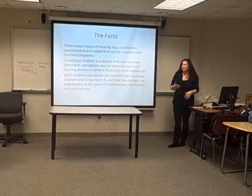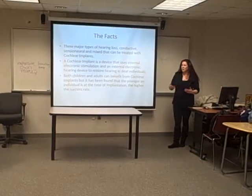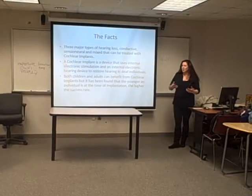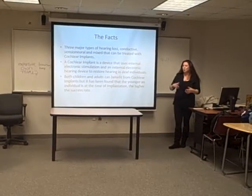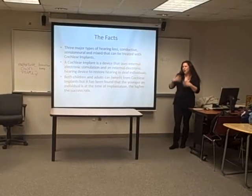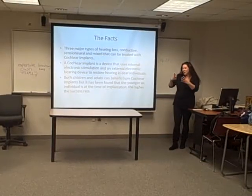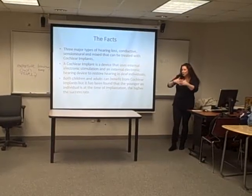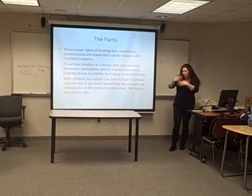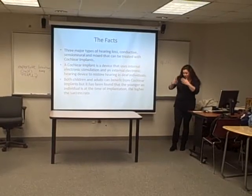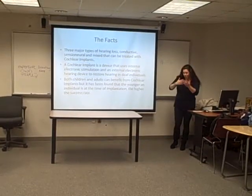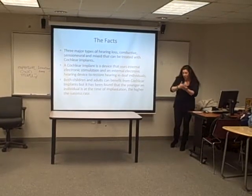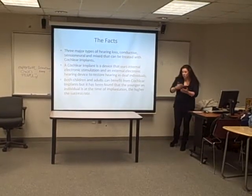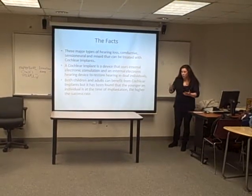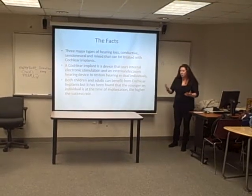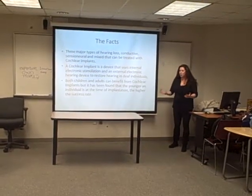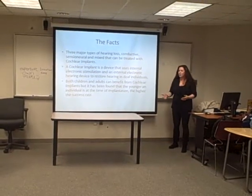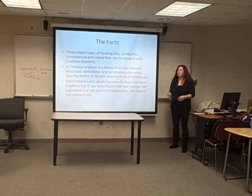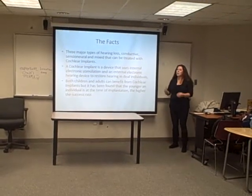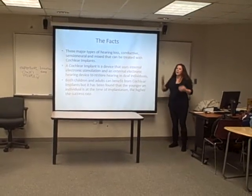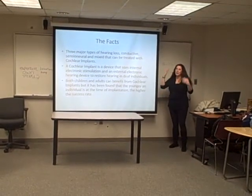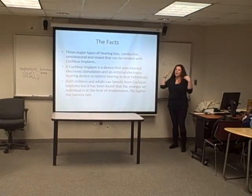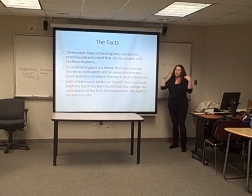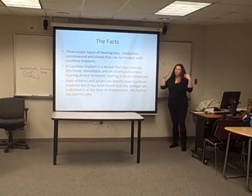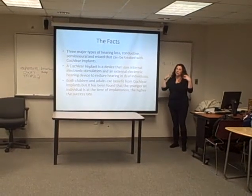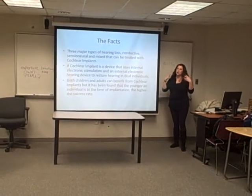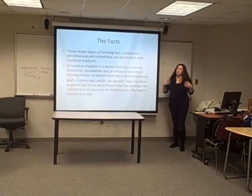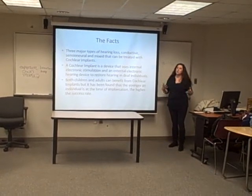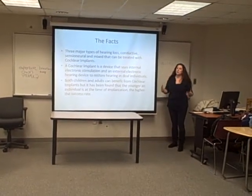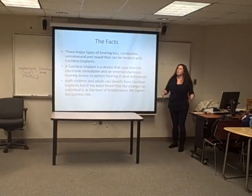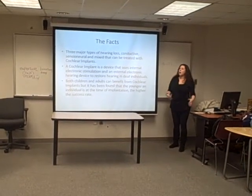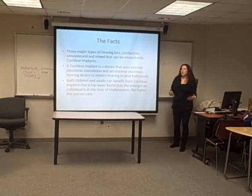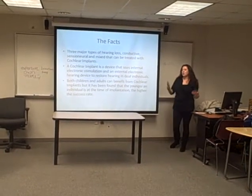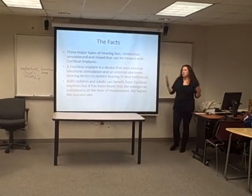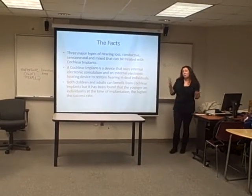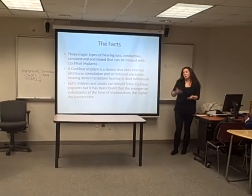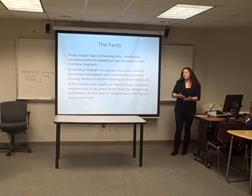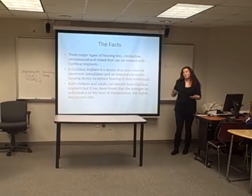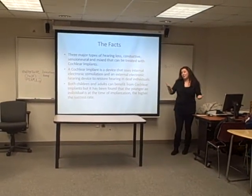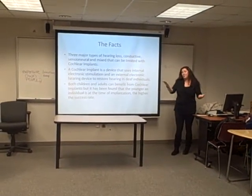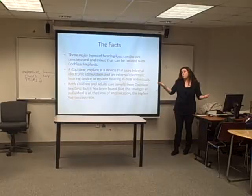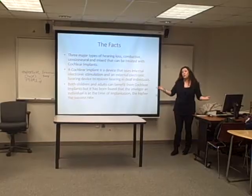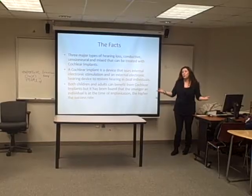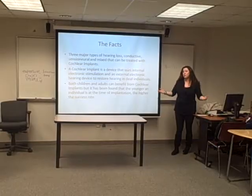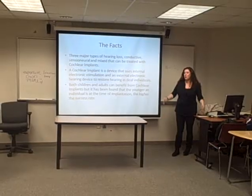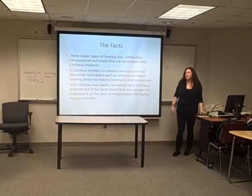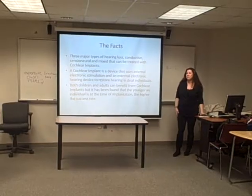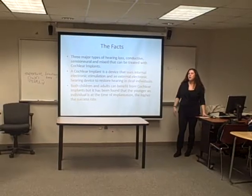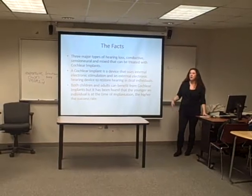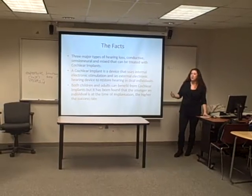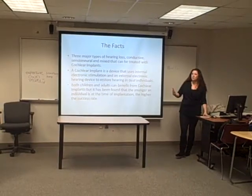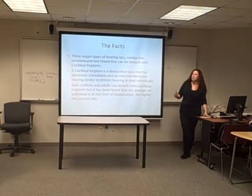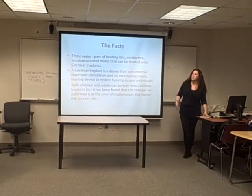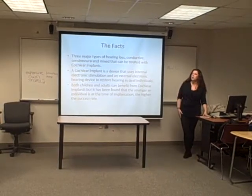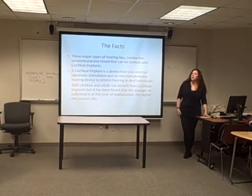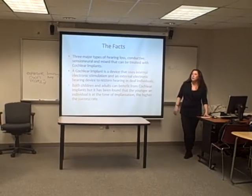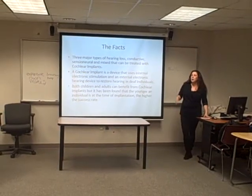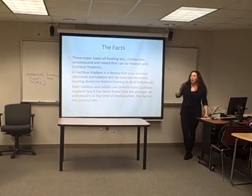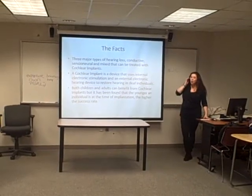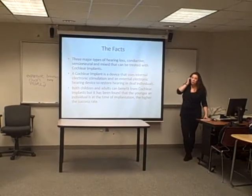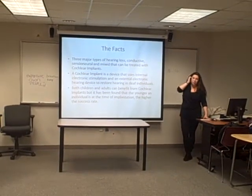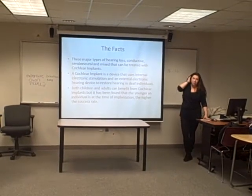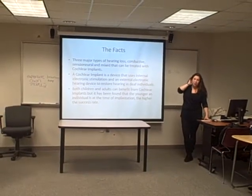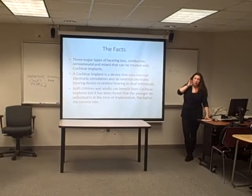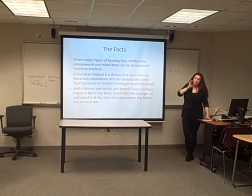almost. Not that you stop learning or anything, but with the ears, you have to start from birth. So it's very difficult